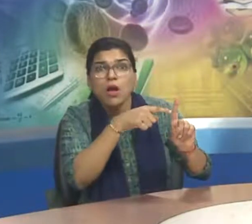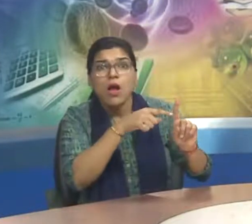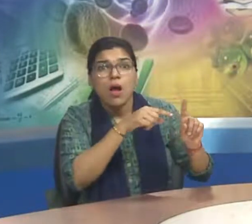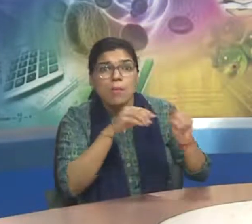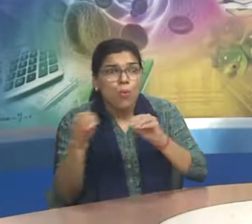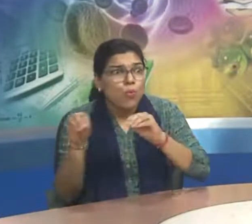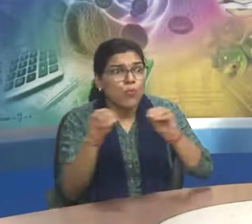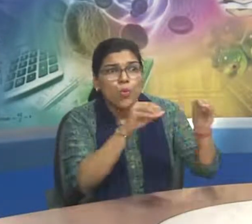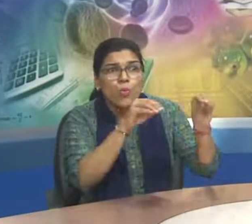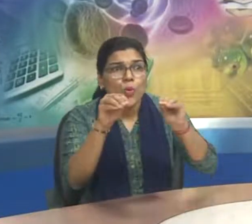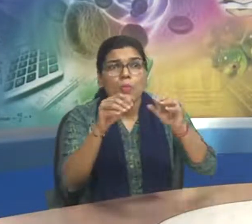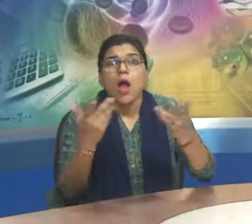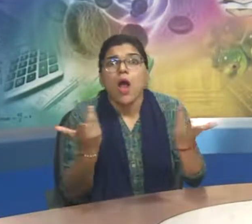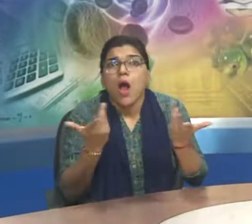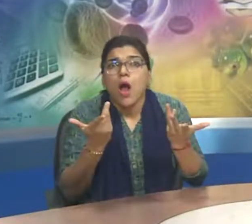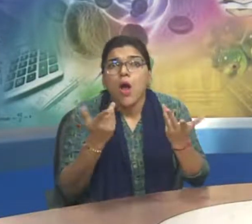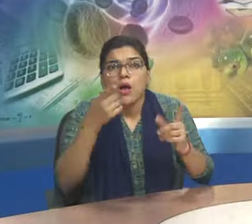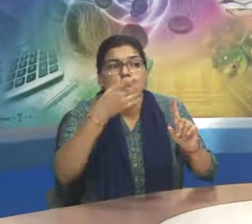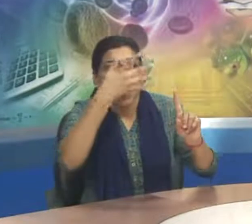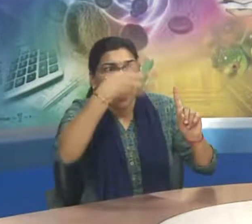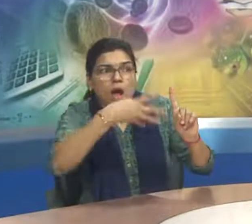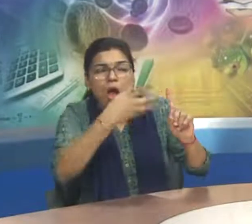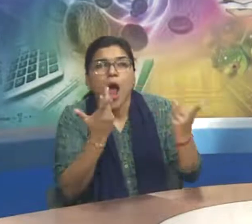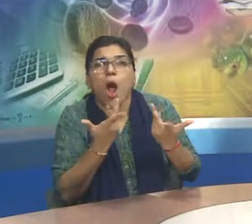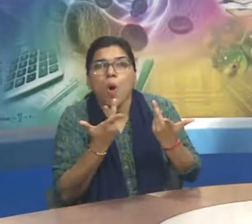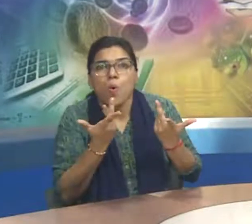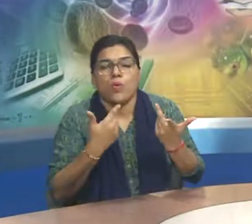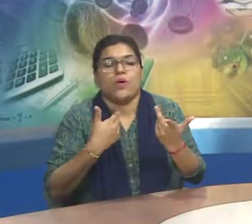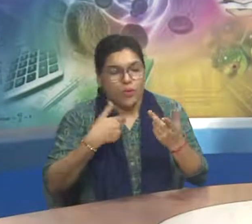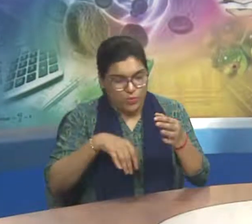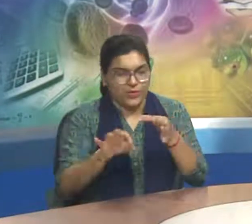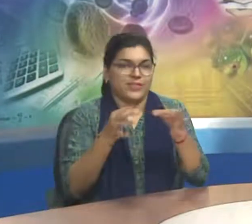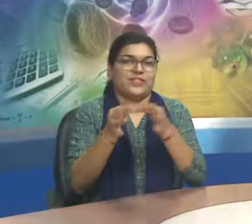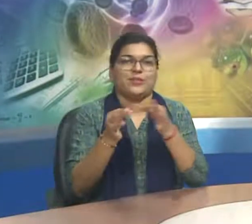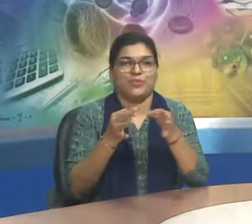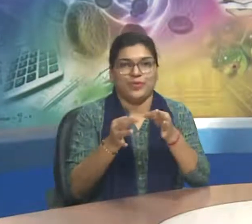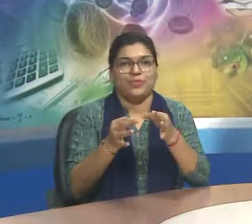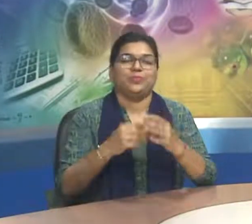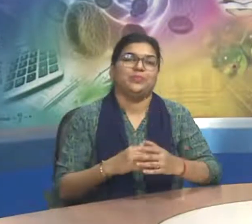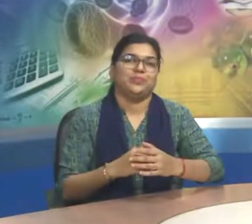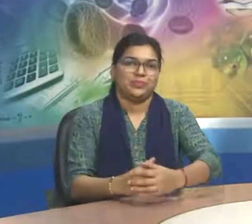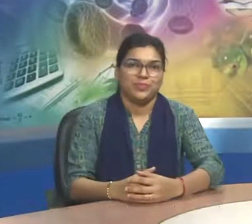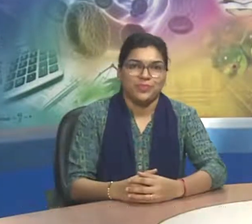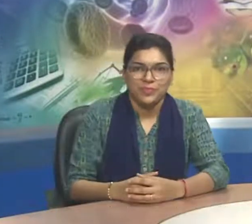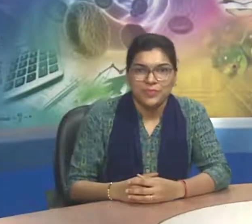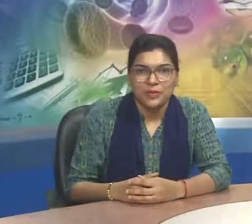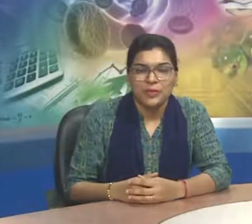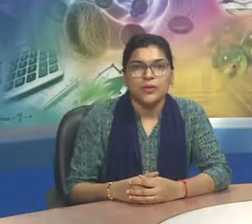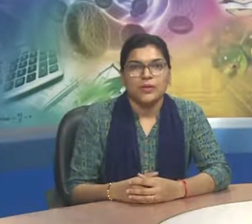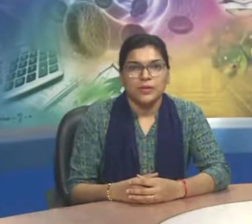other, but after some time something happened and they started living a settled